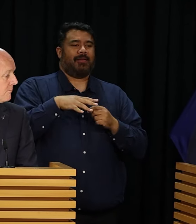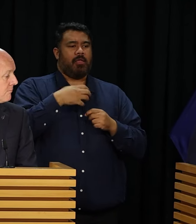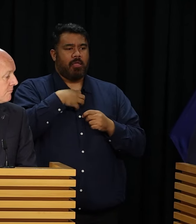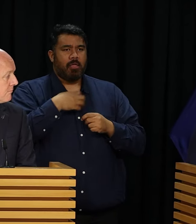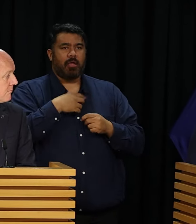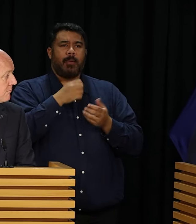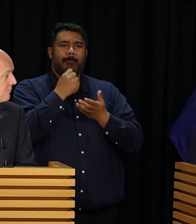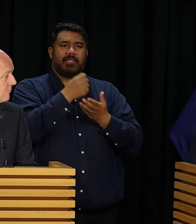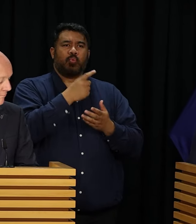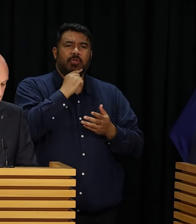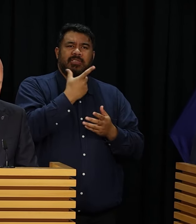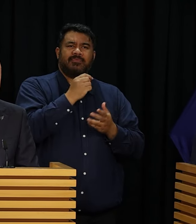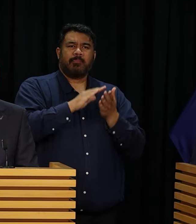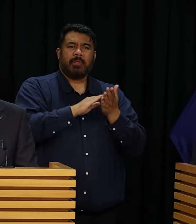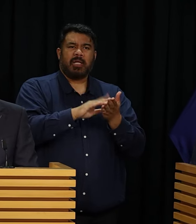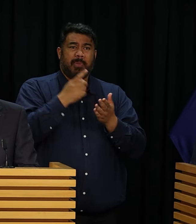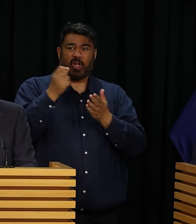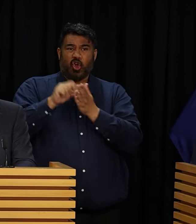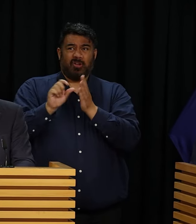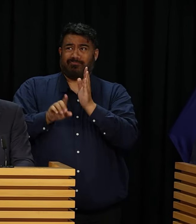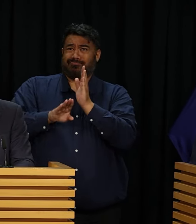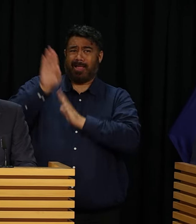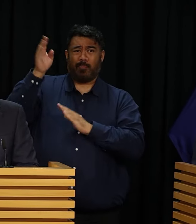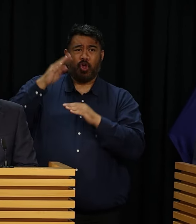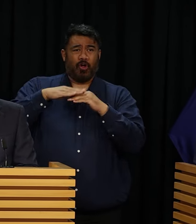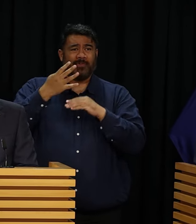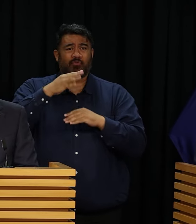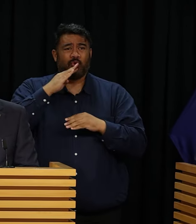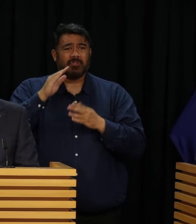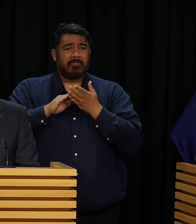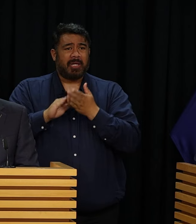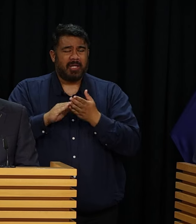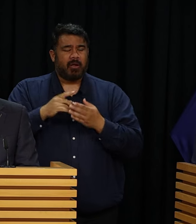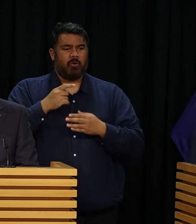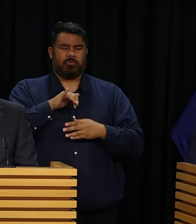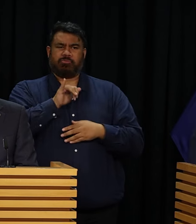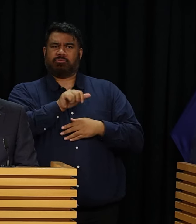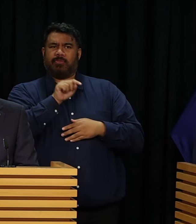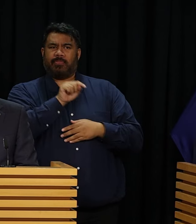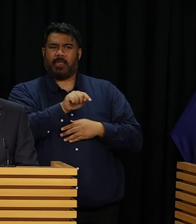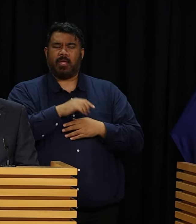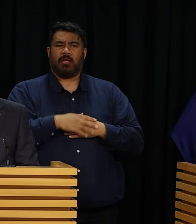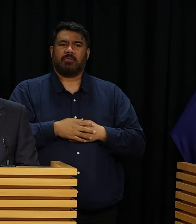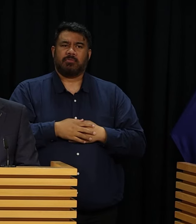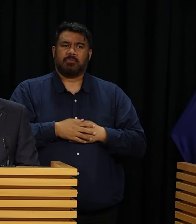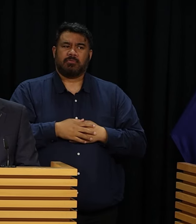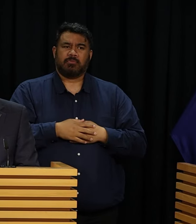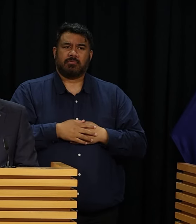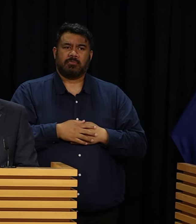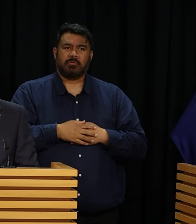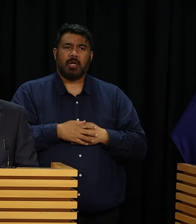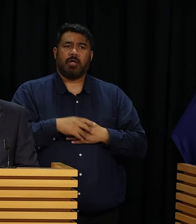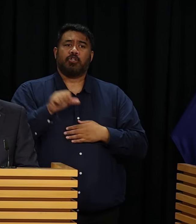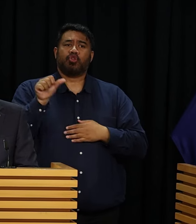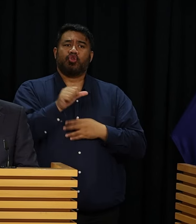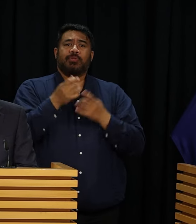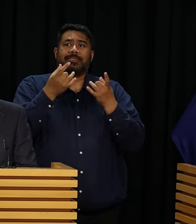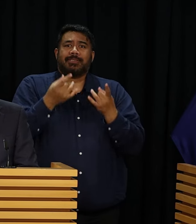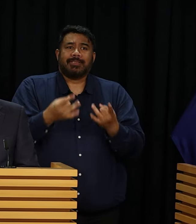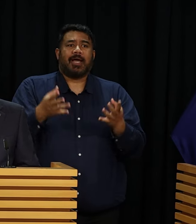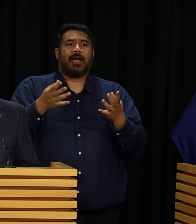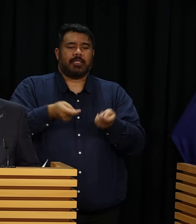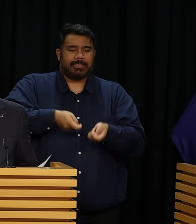million budget. It was deeply concerning for me to learn that spades were due in the ground in February